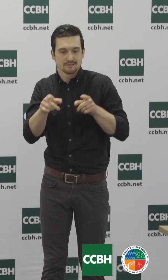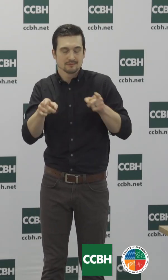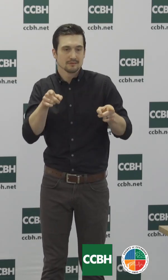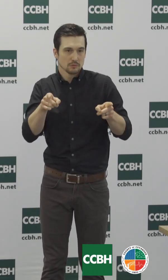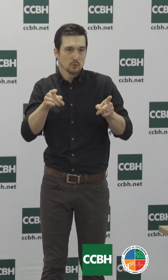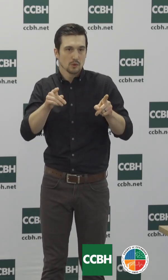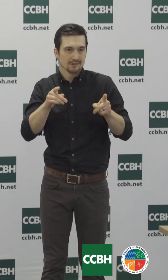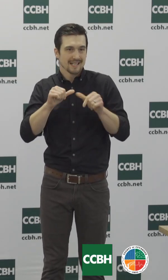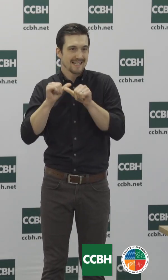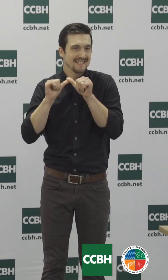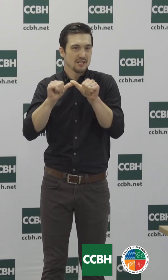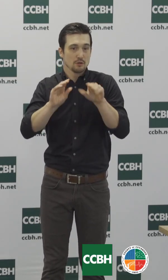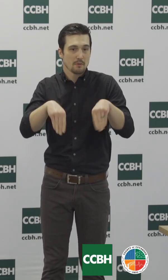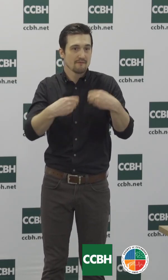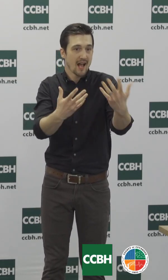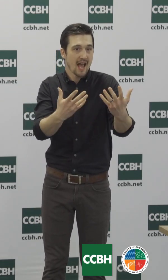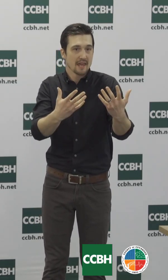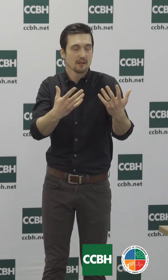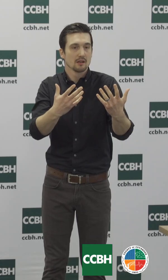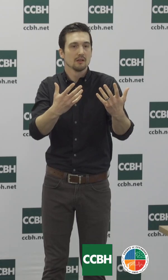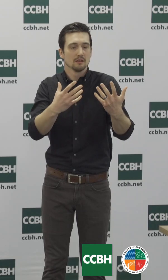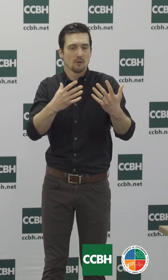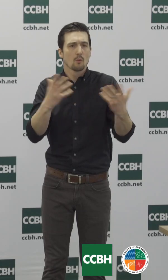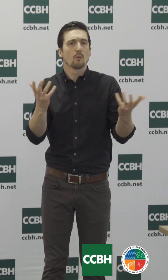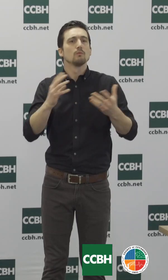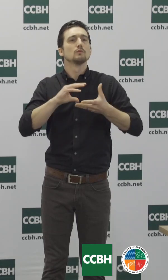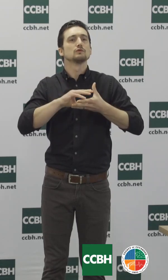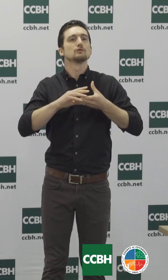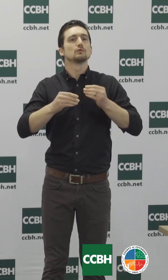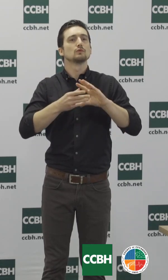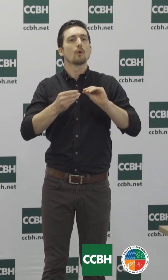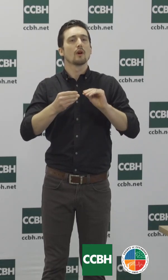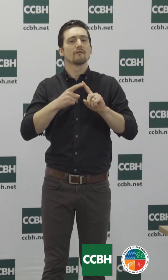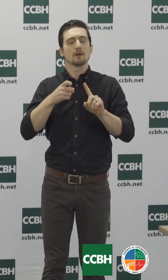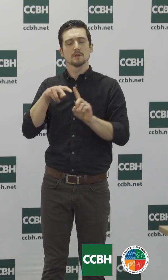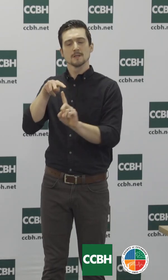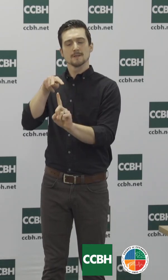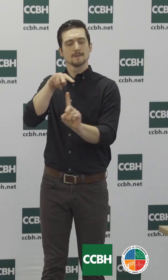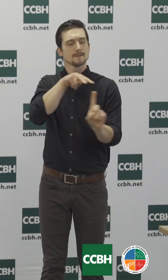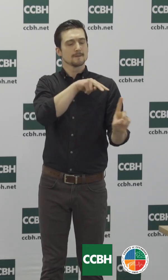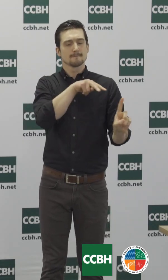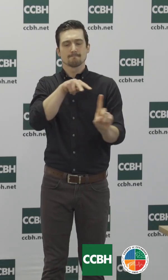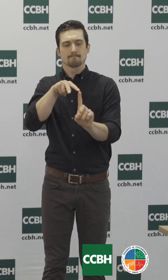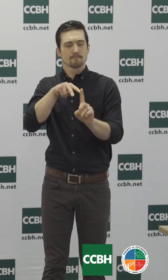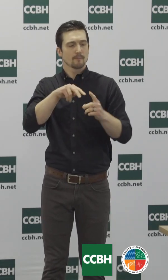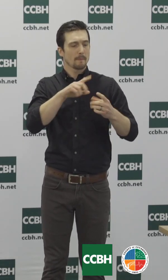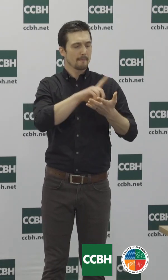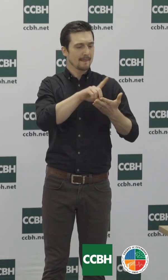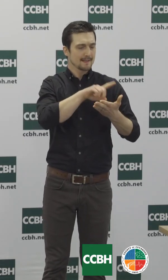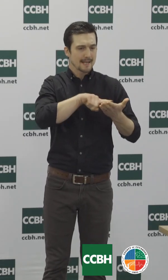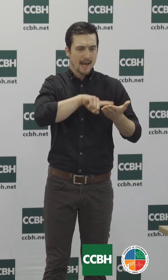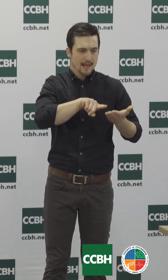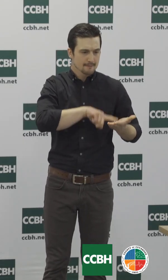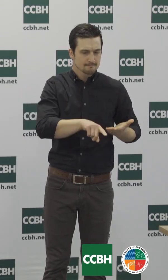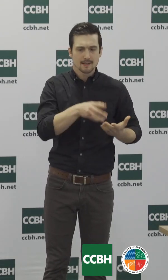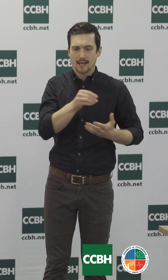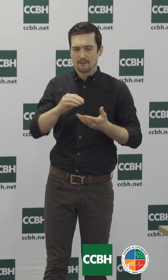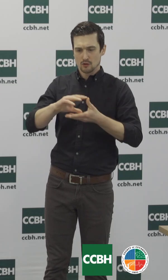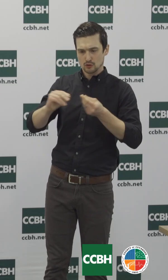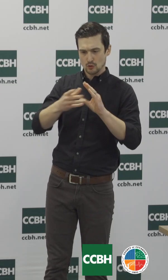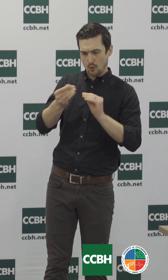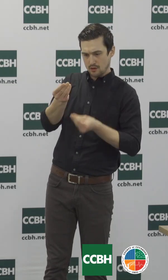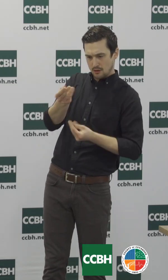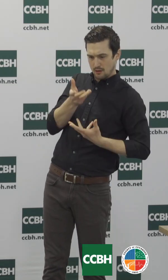to provide you the story as we understand it from the data and the stories we have from members of